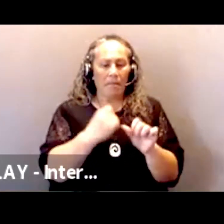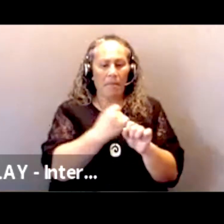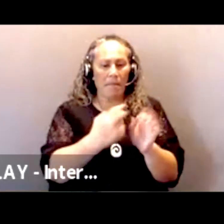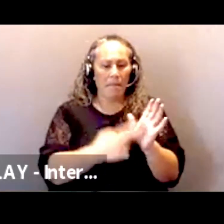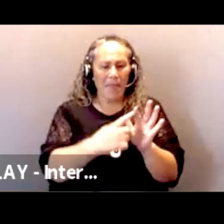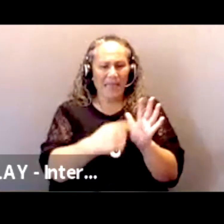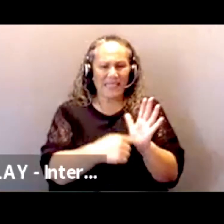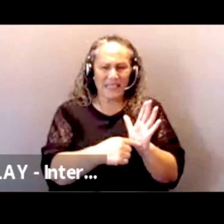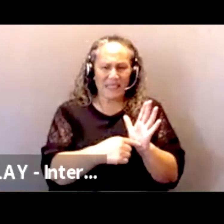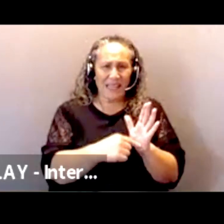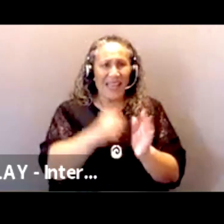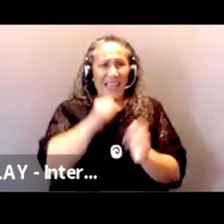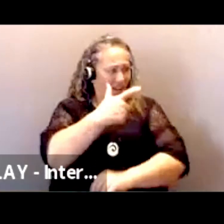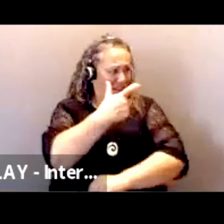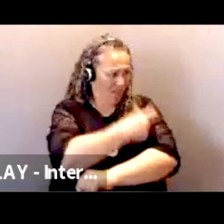No.